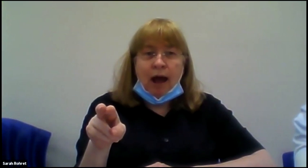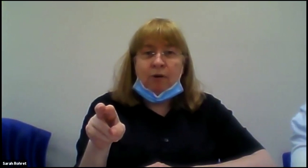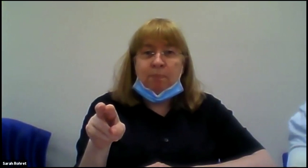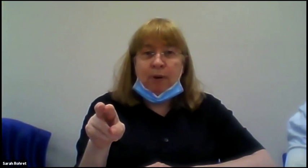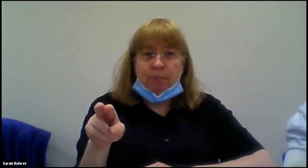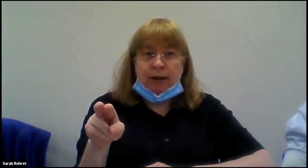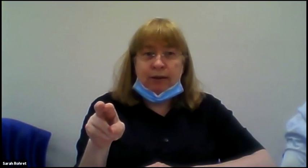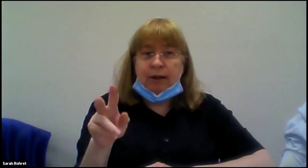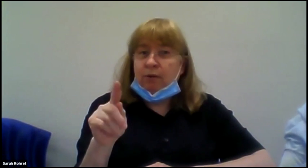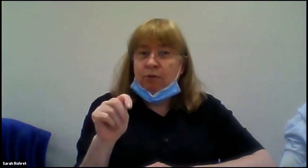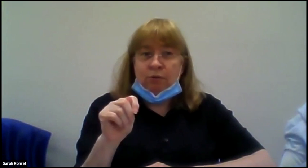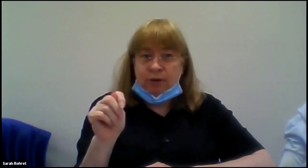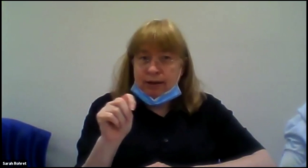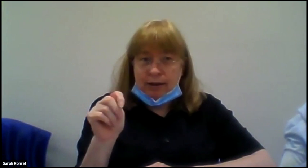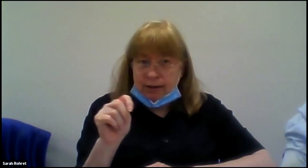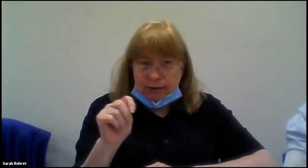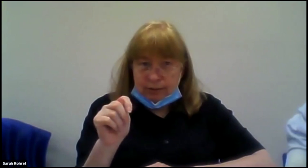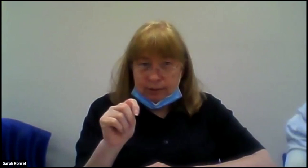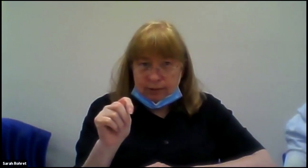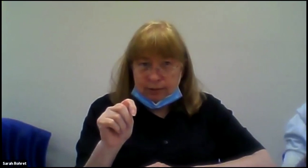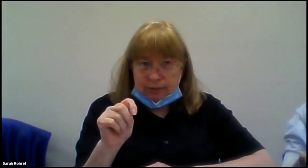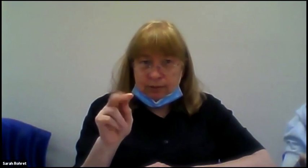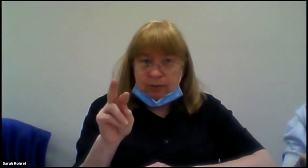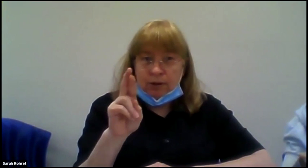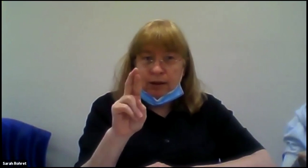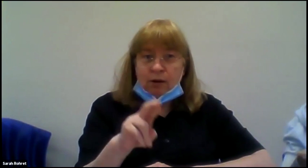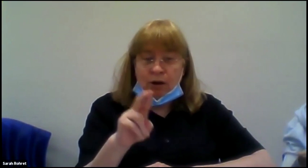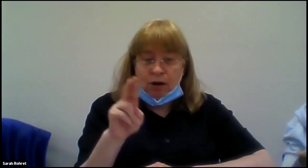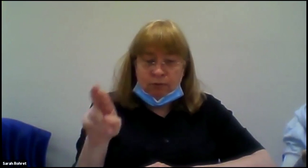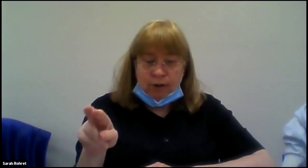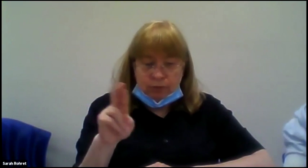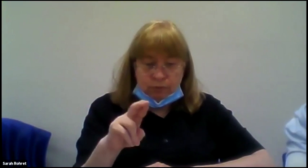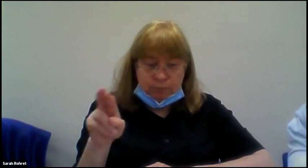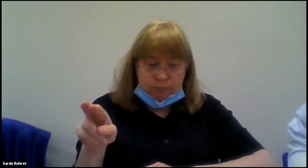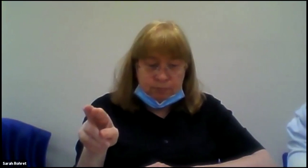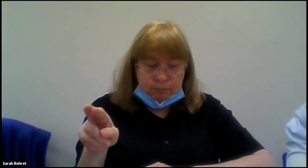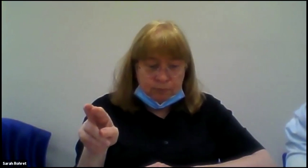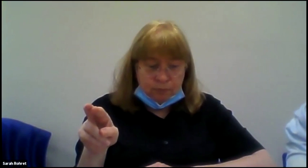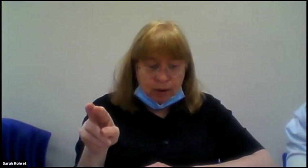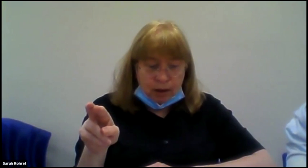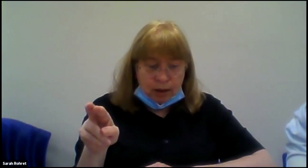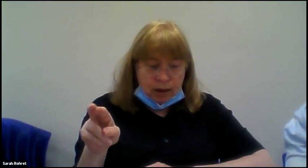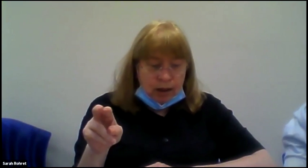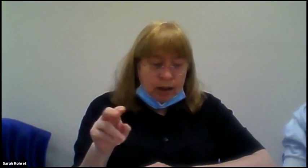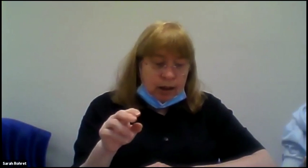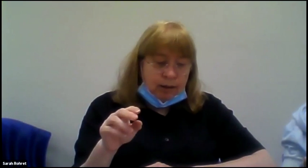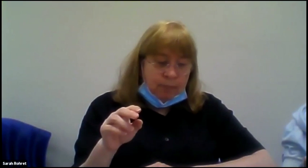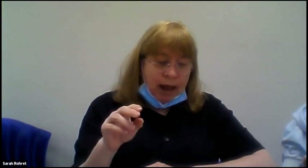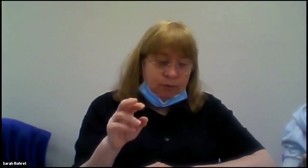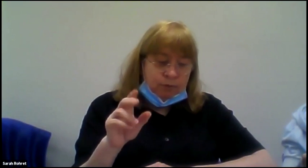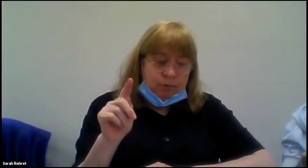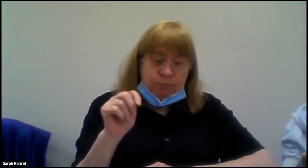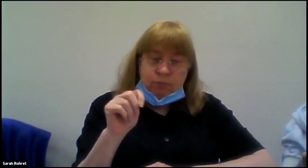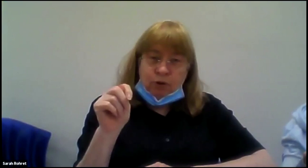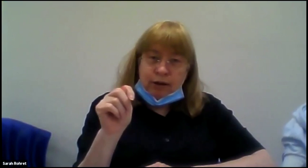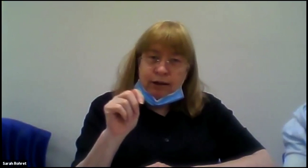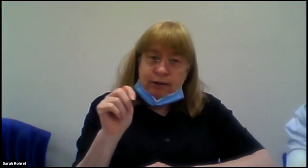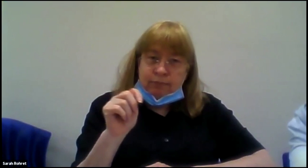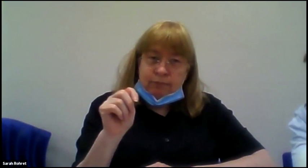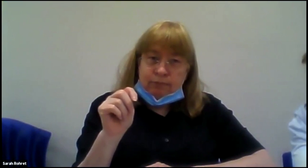in public. They don't use the T. So it's the R, restroom. The bathroom, toilet,